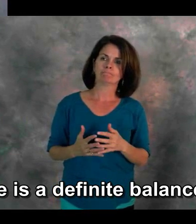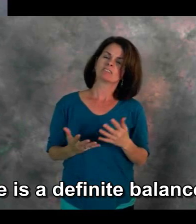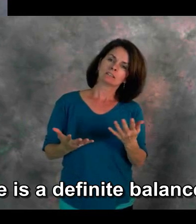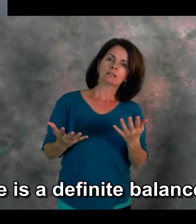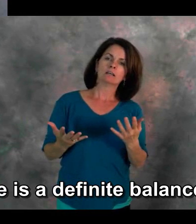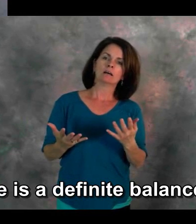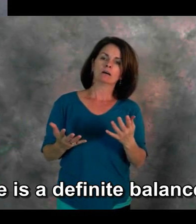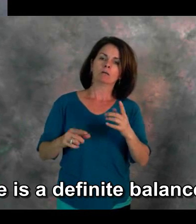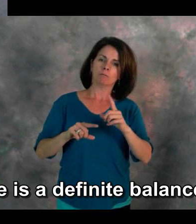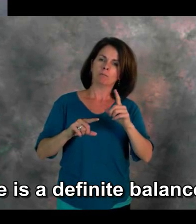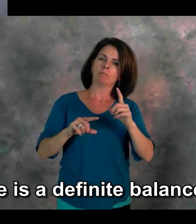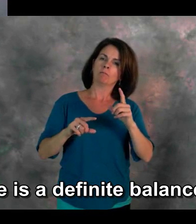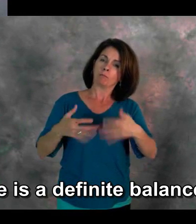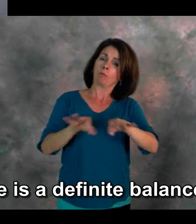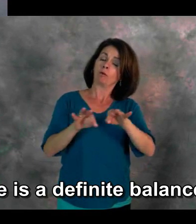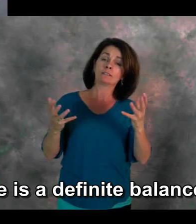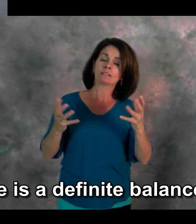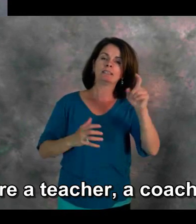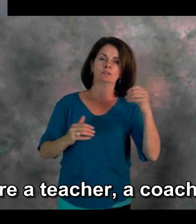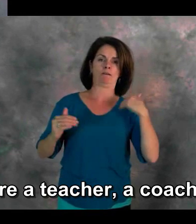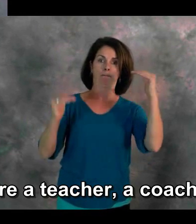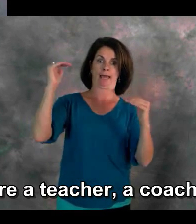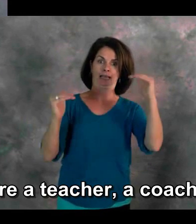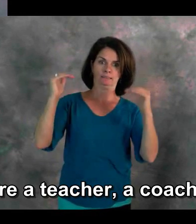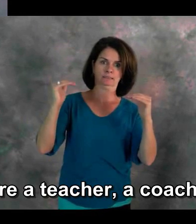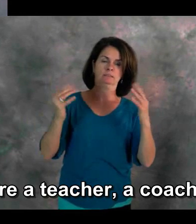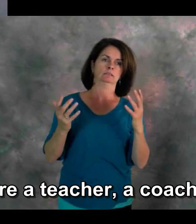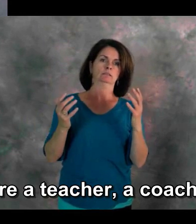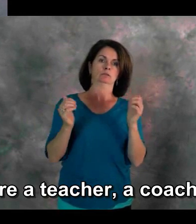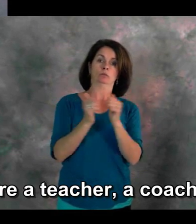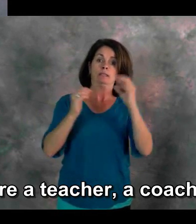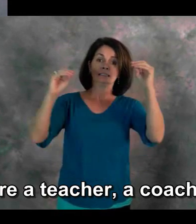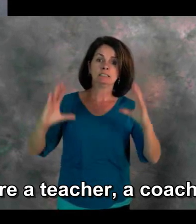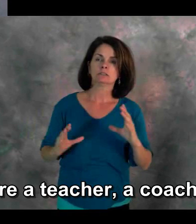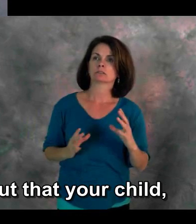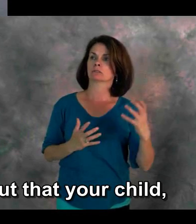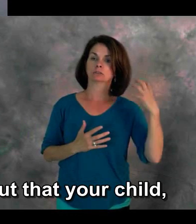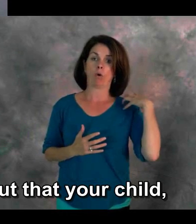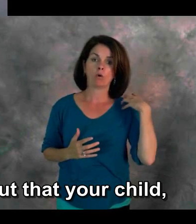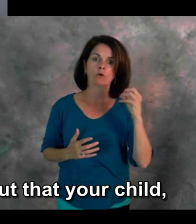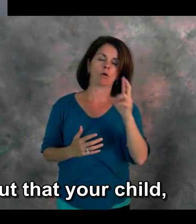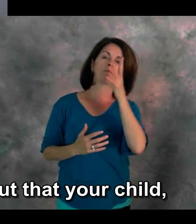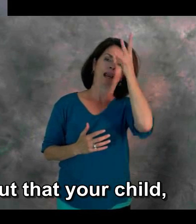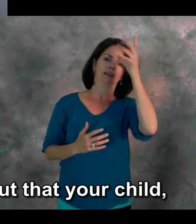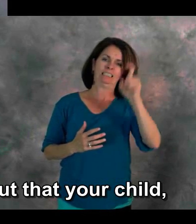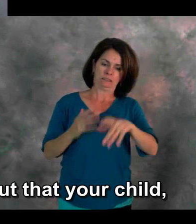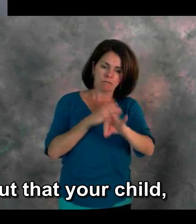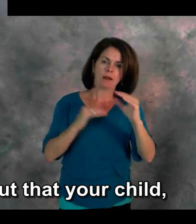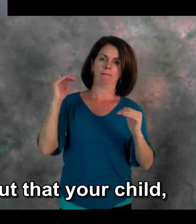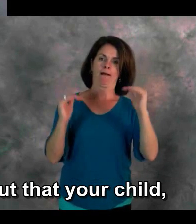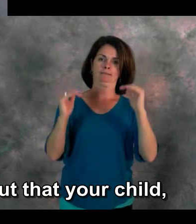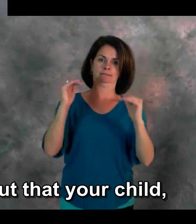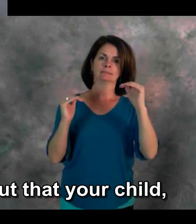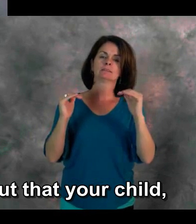but there's a definite balance to be struck, whether you're a teacher, a coach, or a